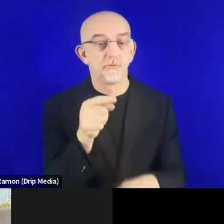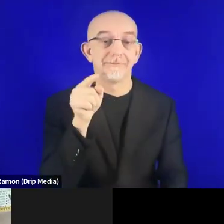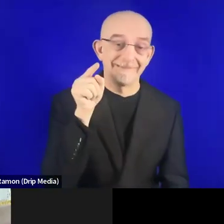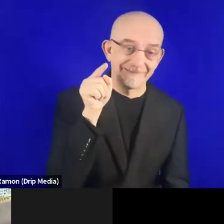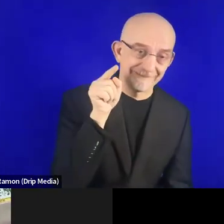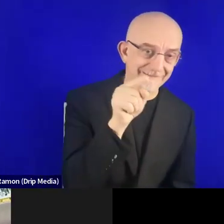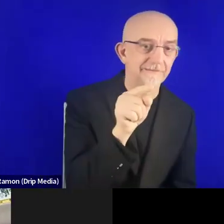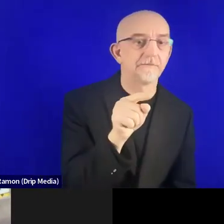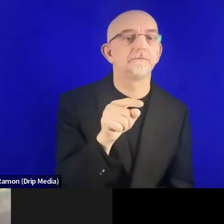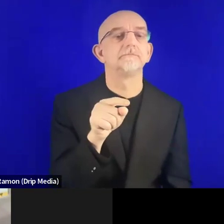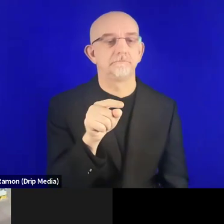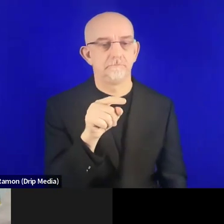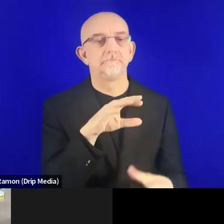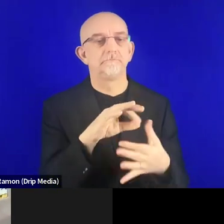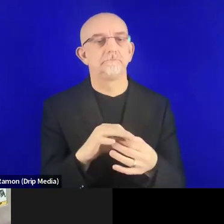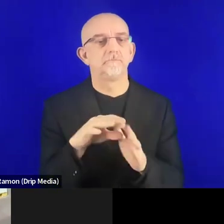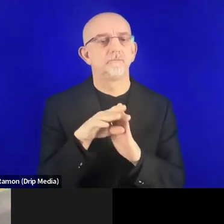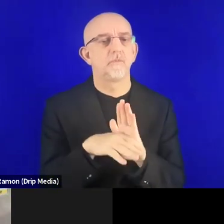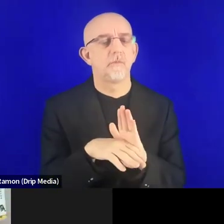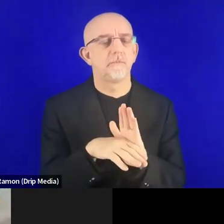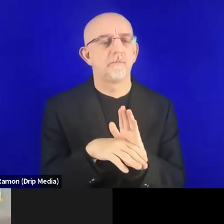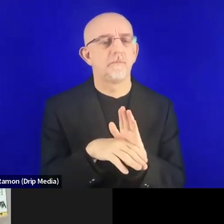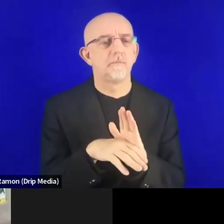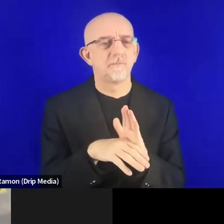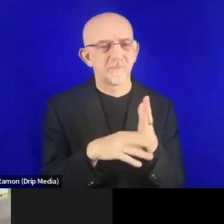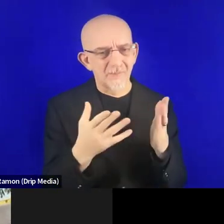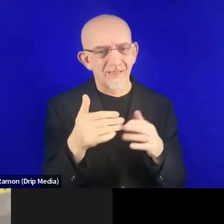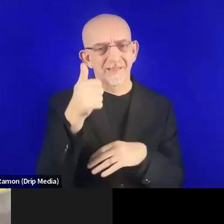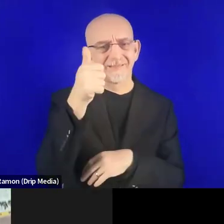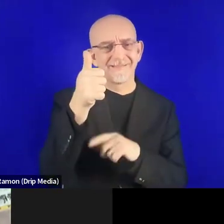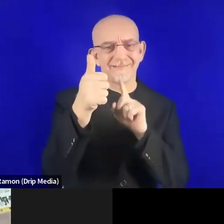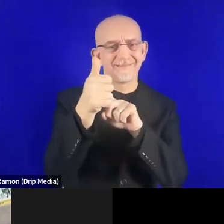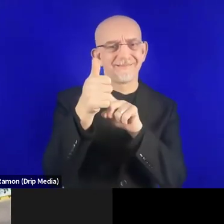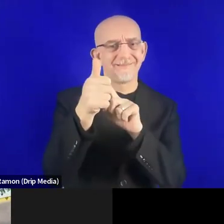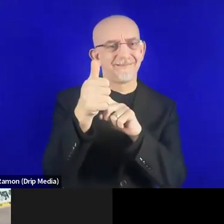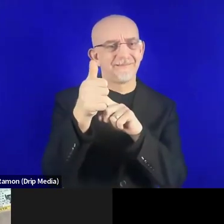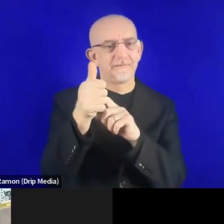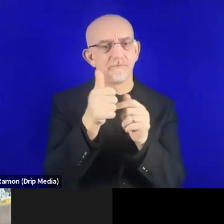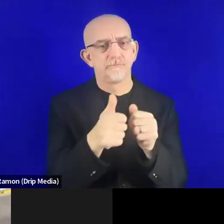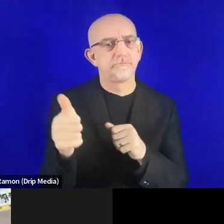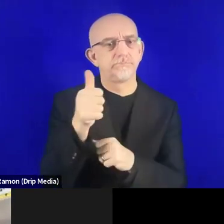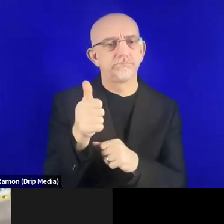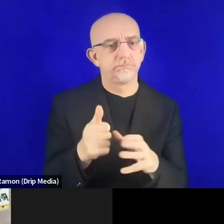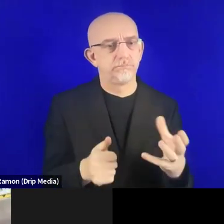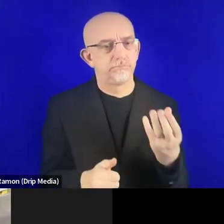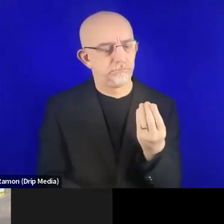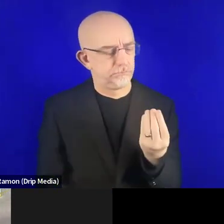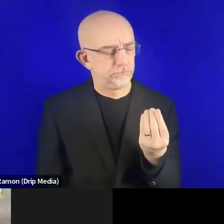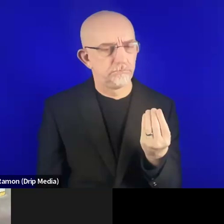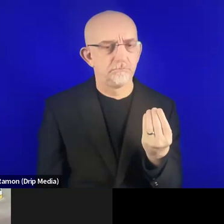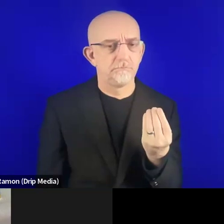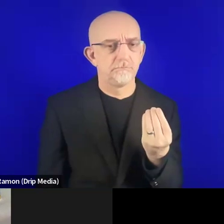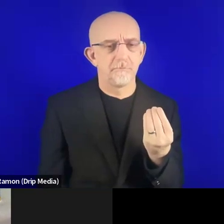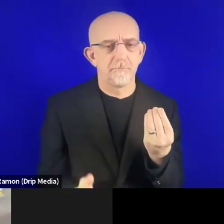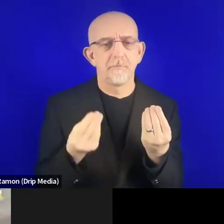cash transfer, how do we know that the persons with disability under this household will also benefit?